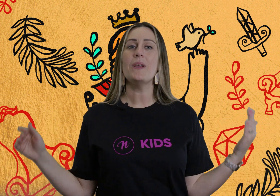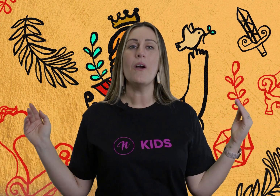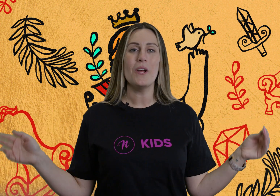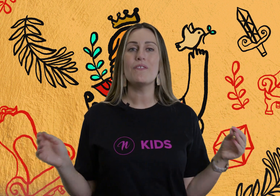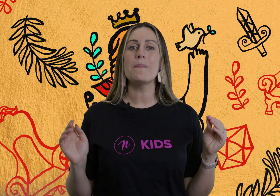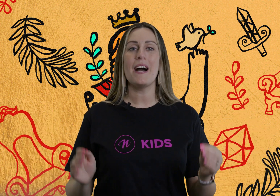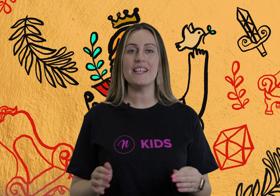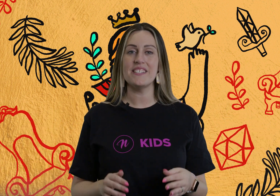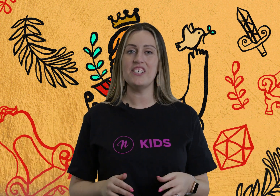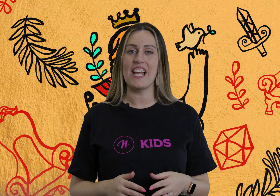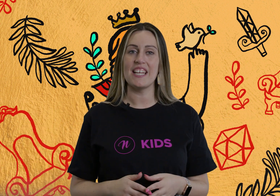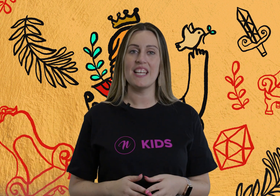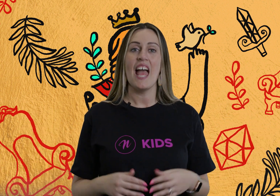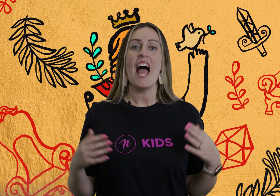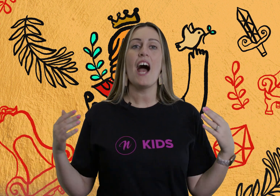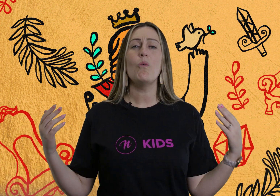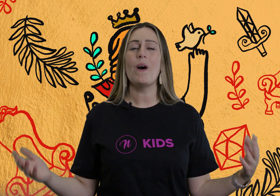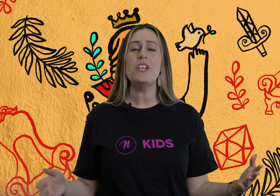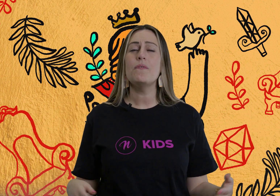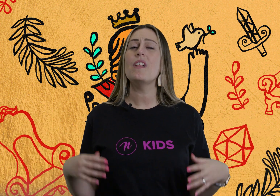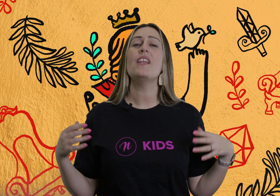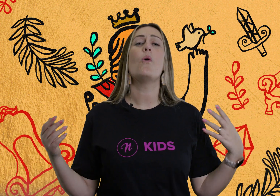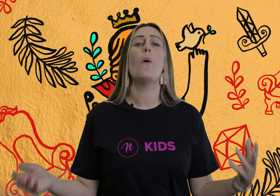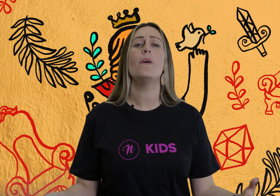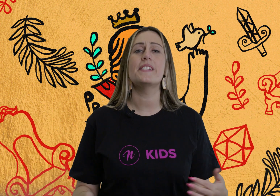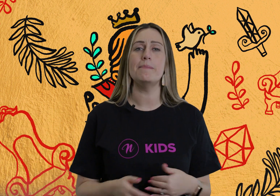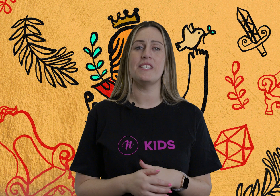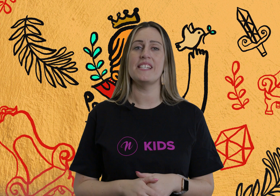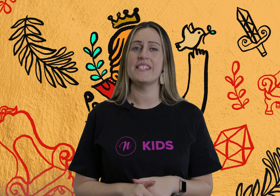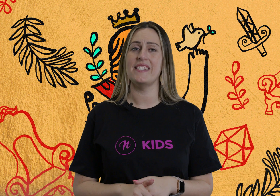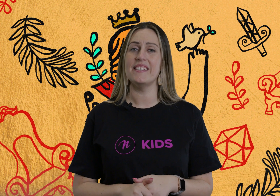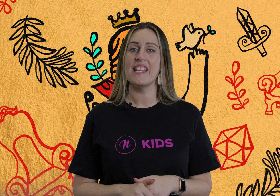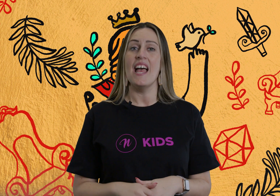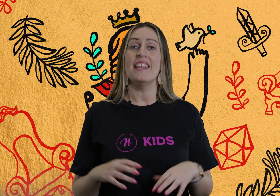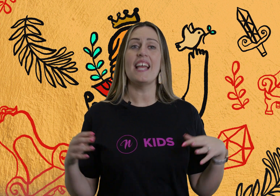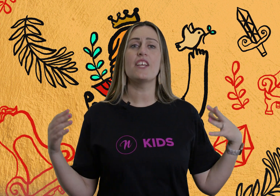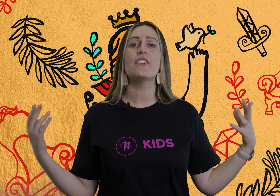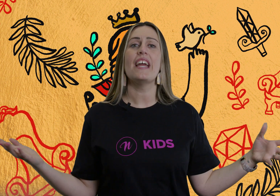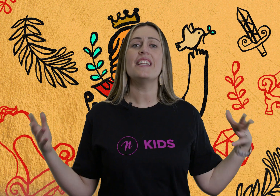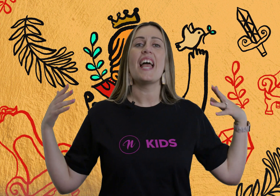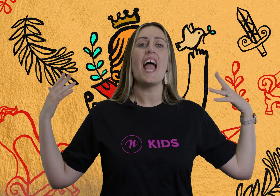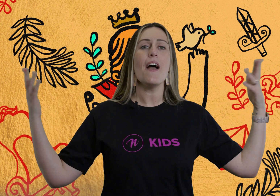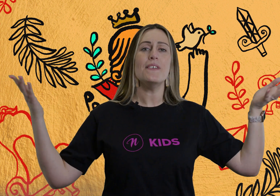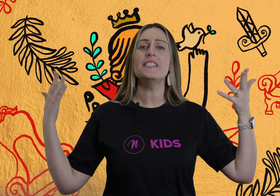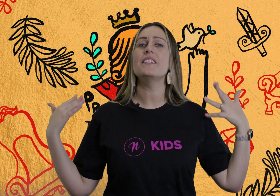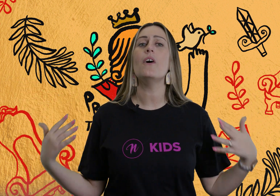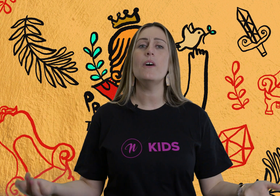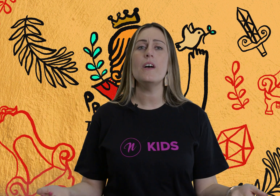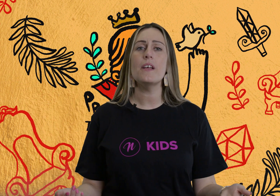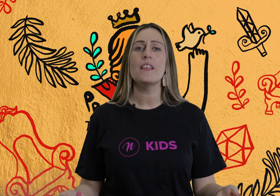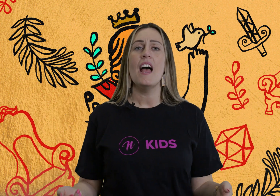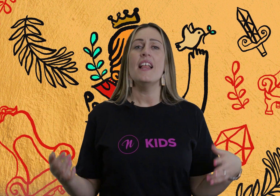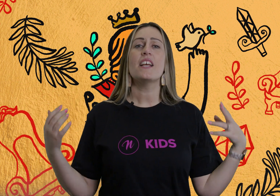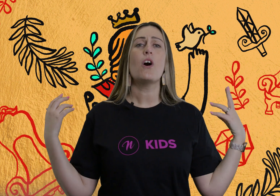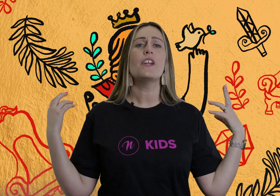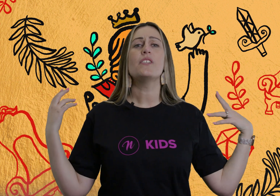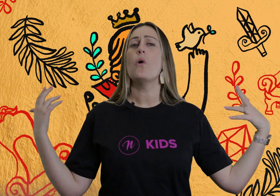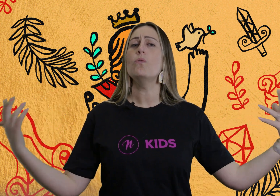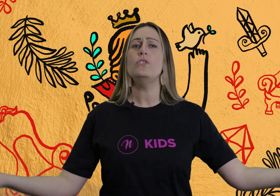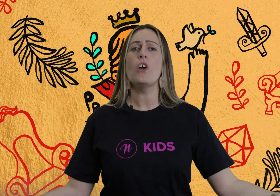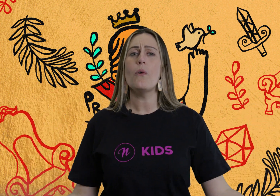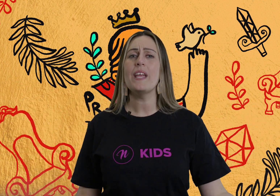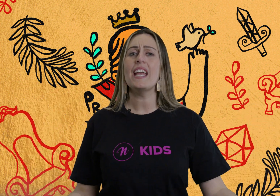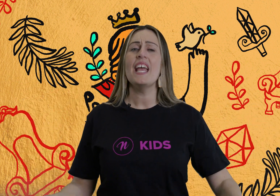Last week we heard from Pastor Shannon how wonderful and awesome Jesus is, that he created the heavens and the earth, that God